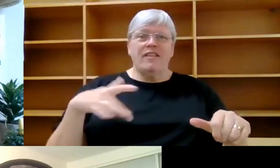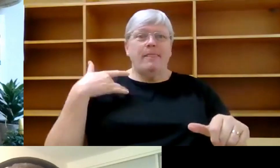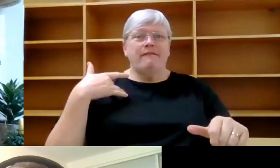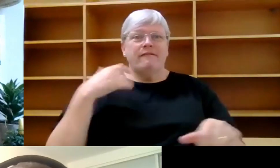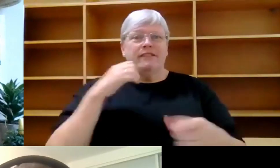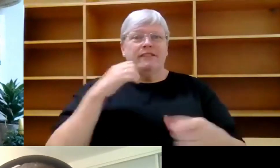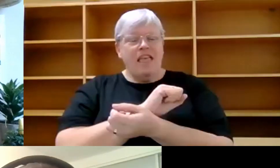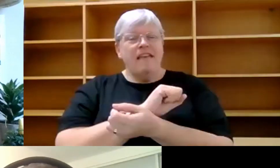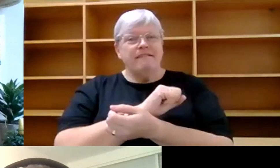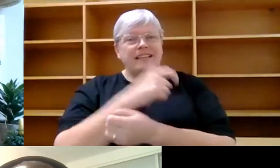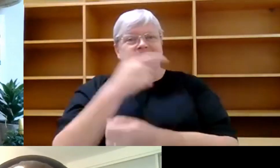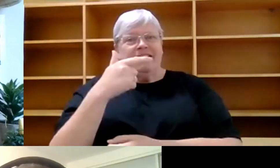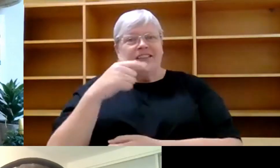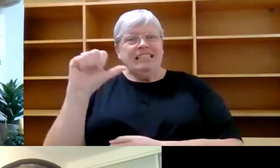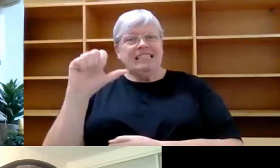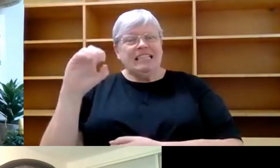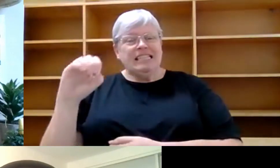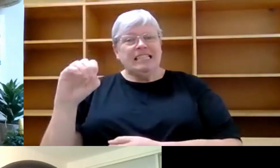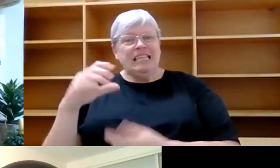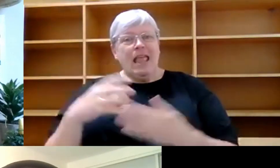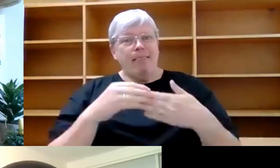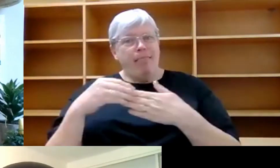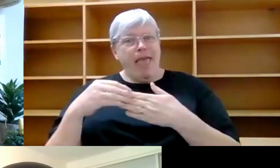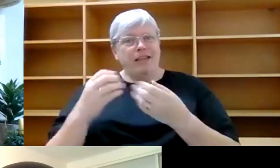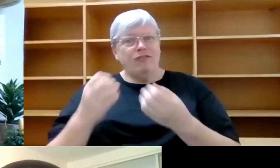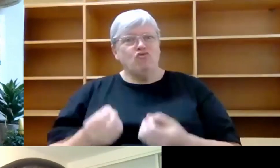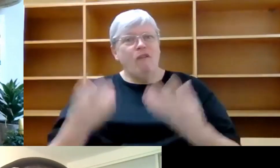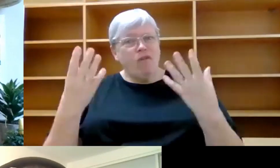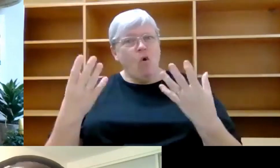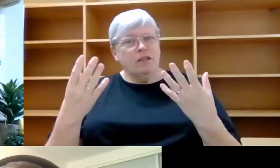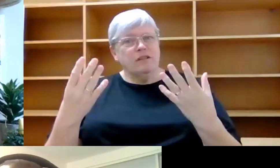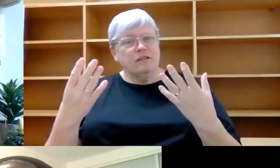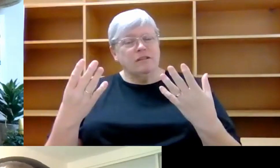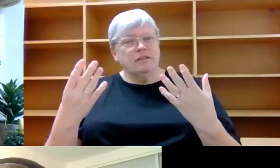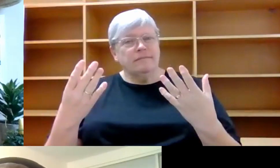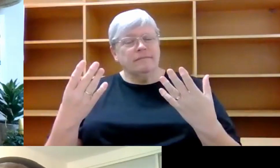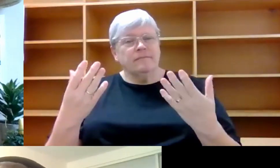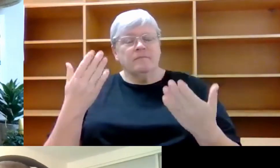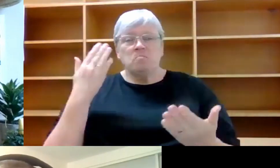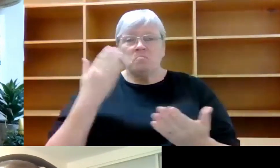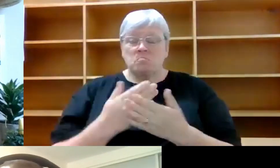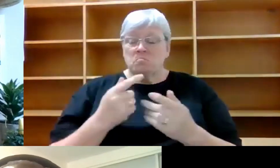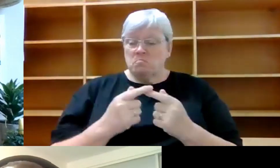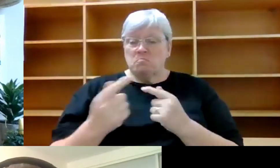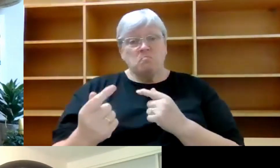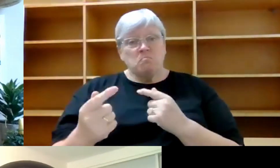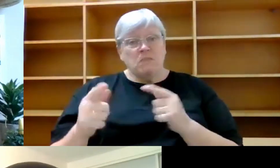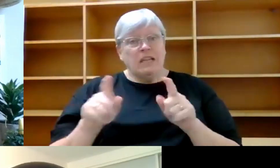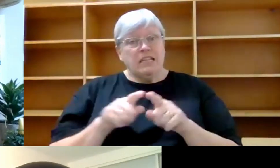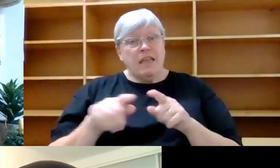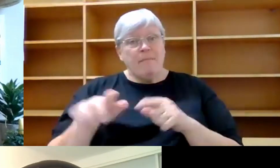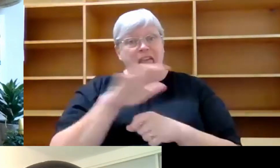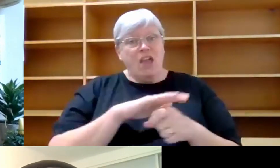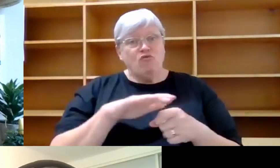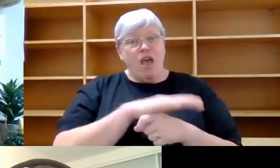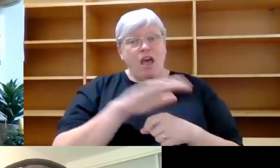revolt of 1760 in Jamaica, in the, very adjacent to the area where my mother grew